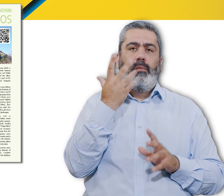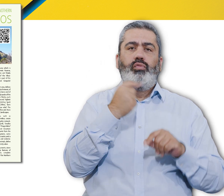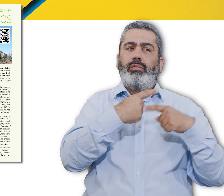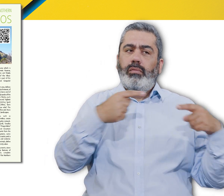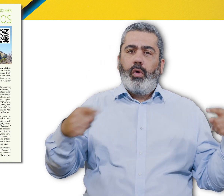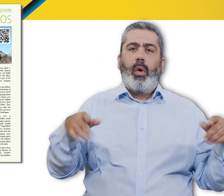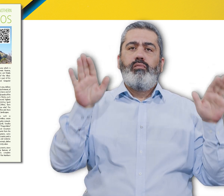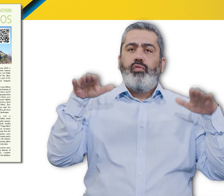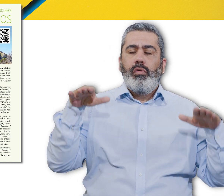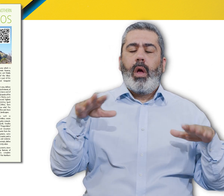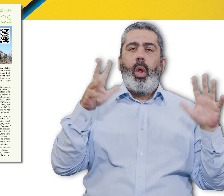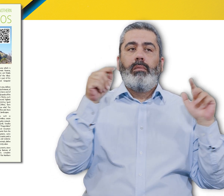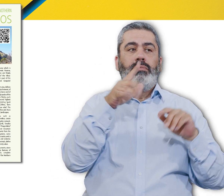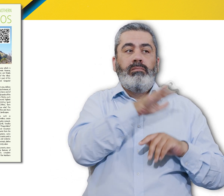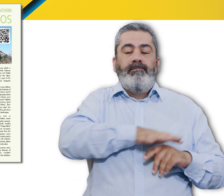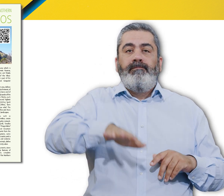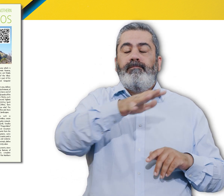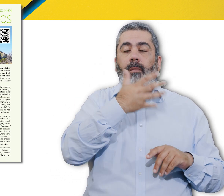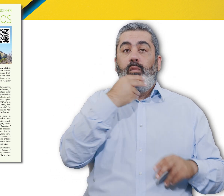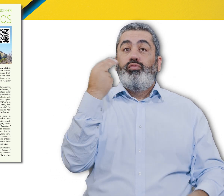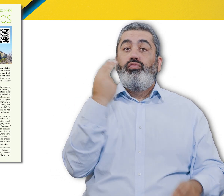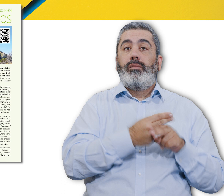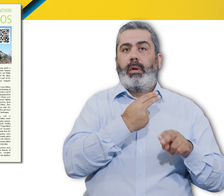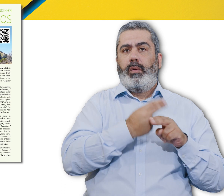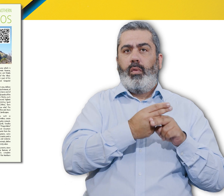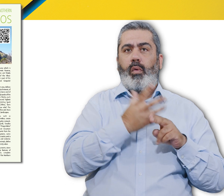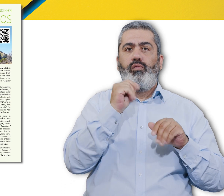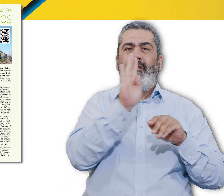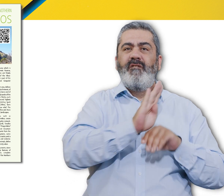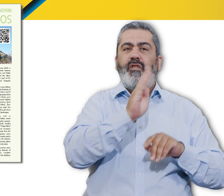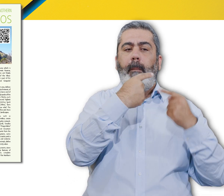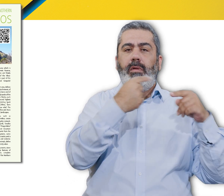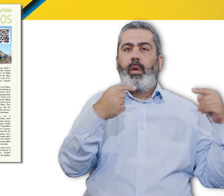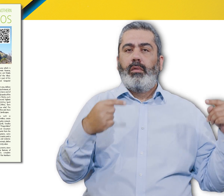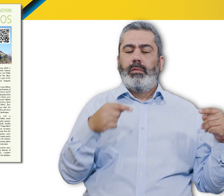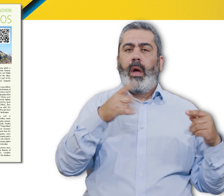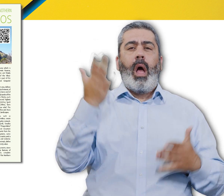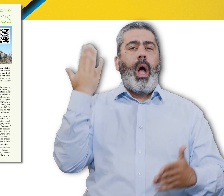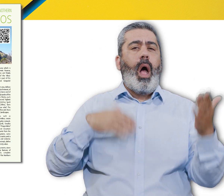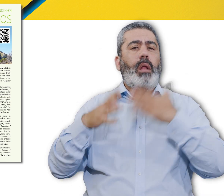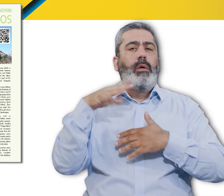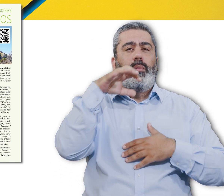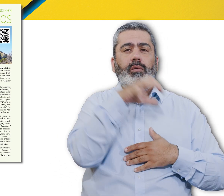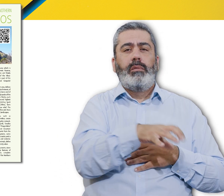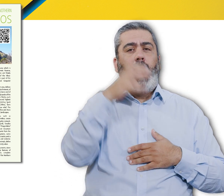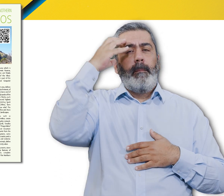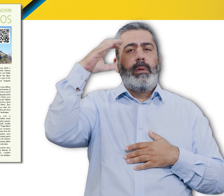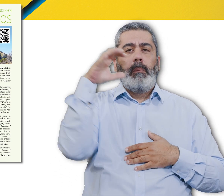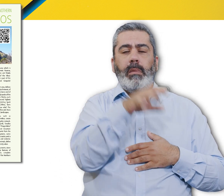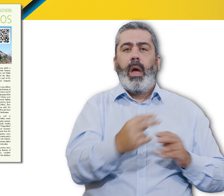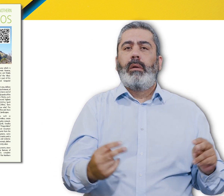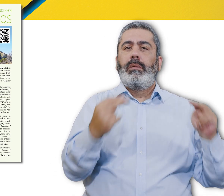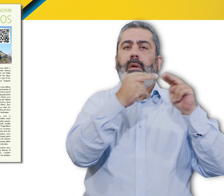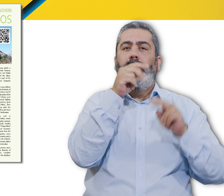animals, define a space of high biodiversity value. Ancient sites and monuments, stone bridges and buildings, features